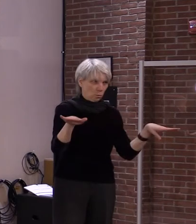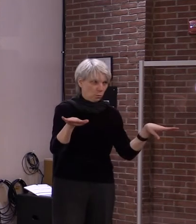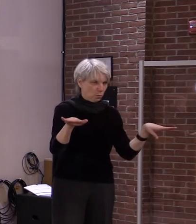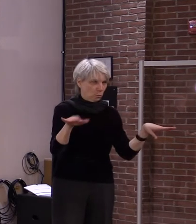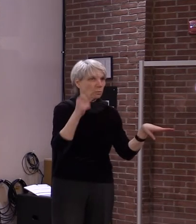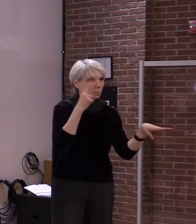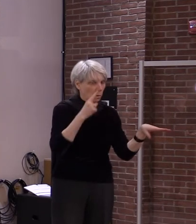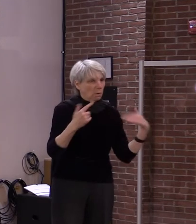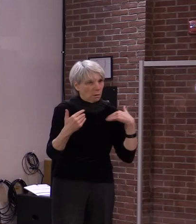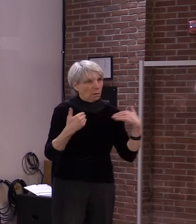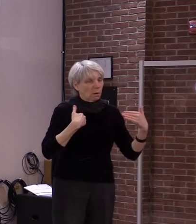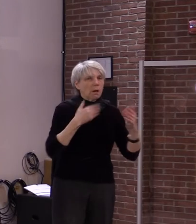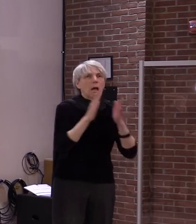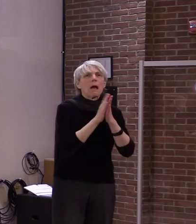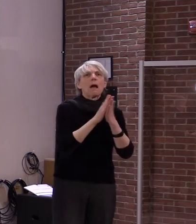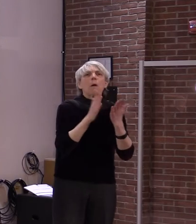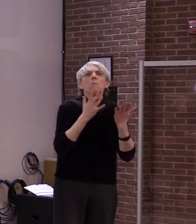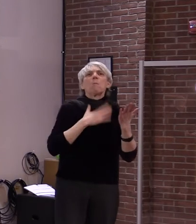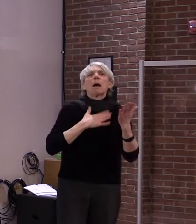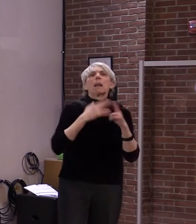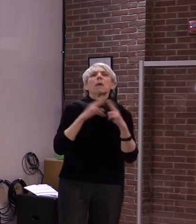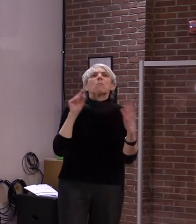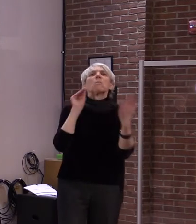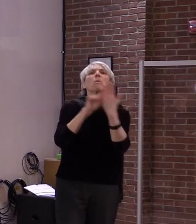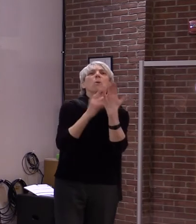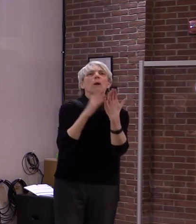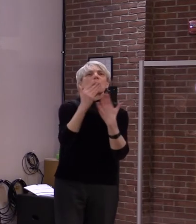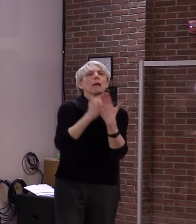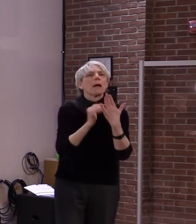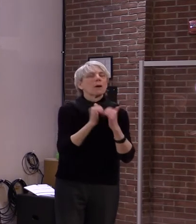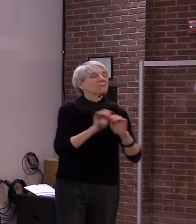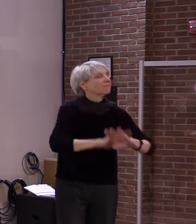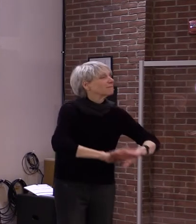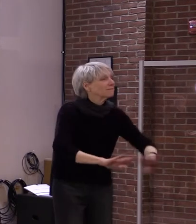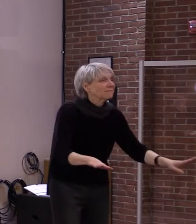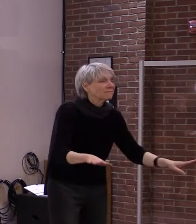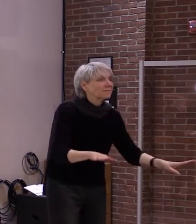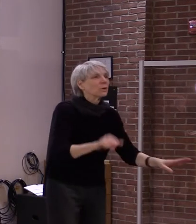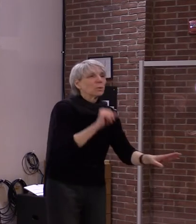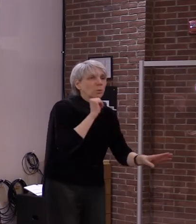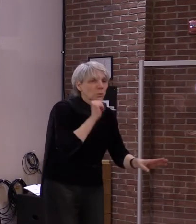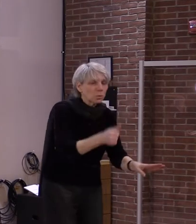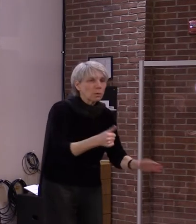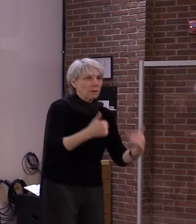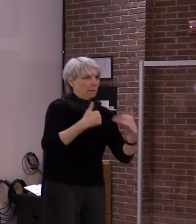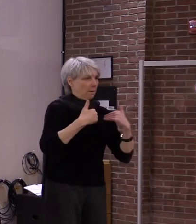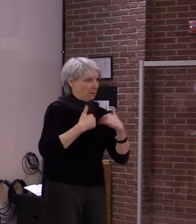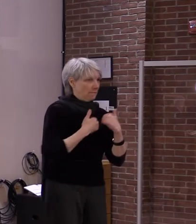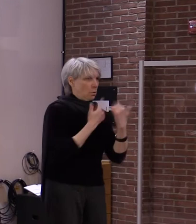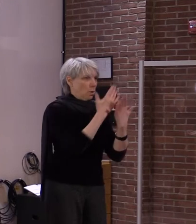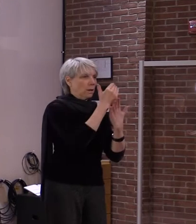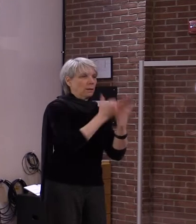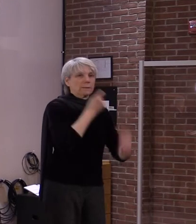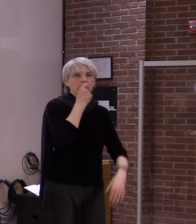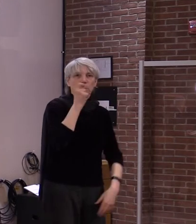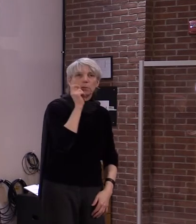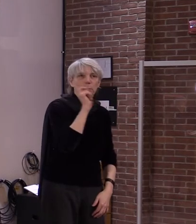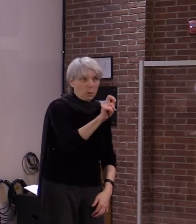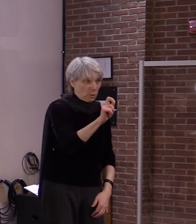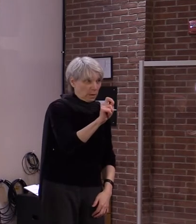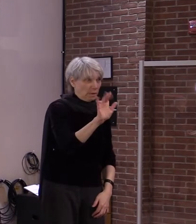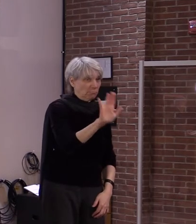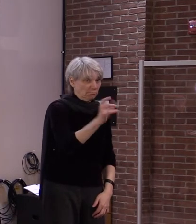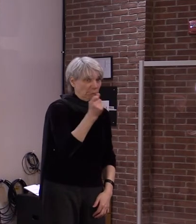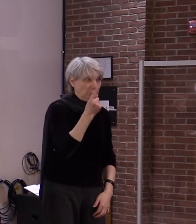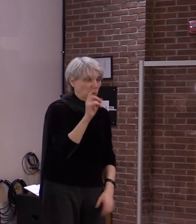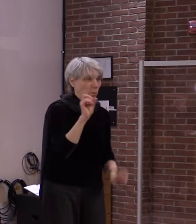inquiries for placing one's name on a waiting list again there is no waiting list that you can sign up